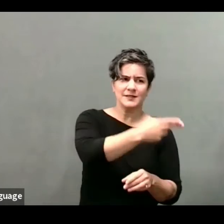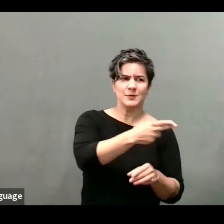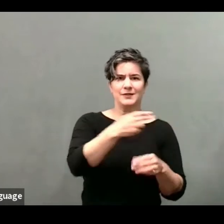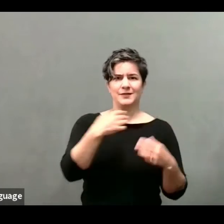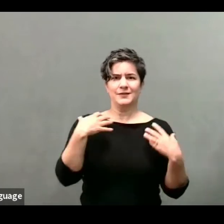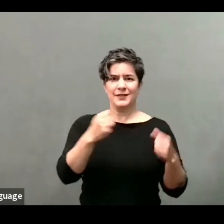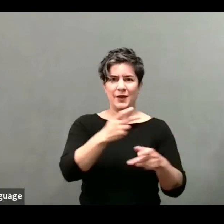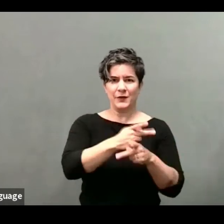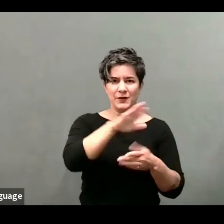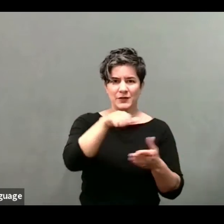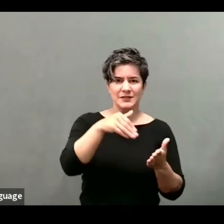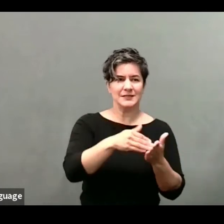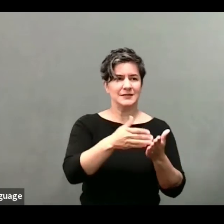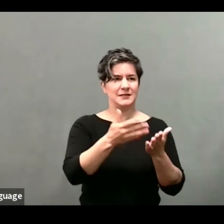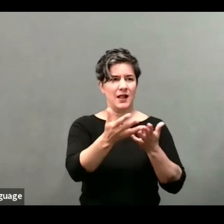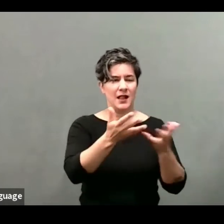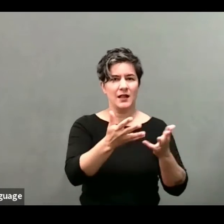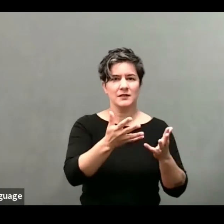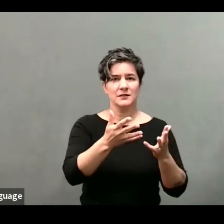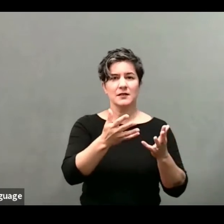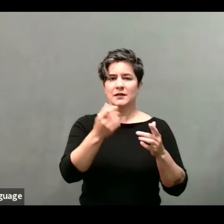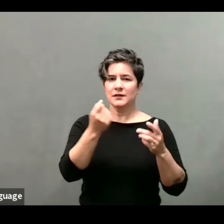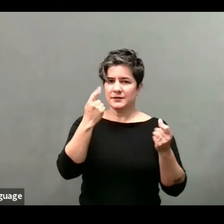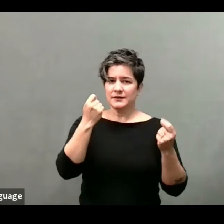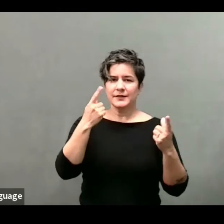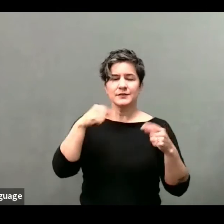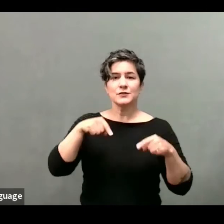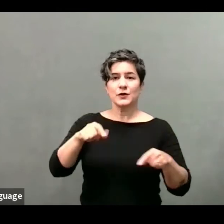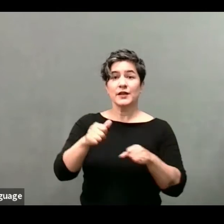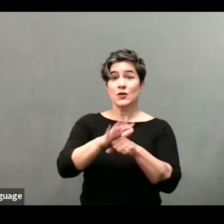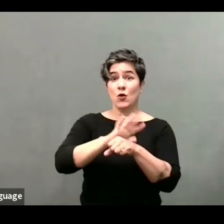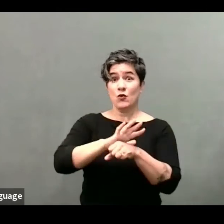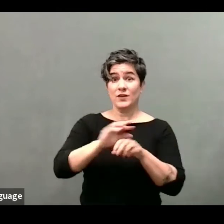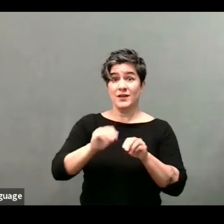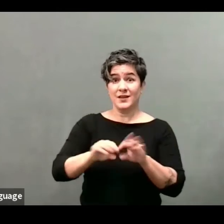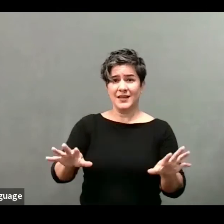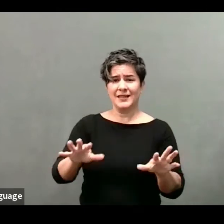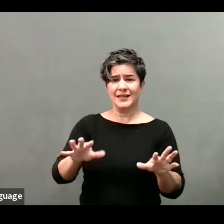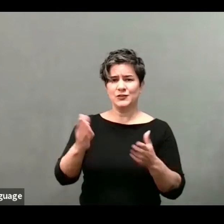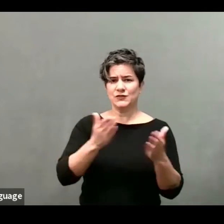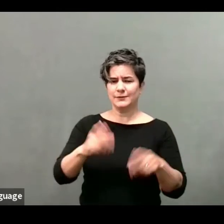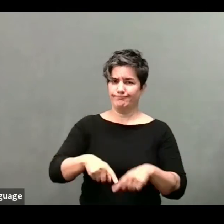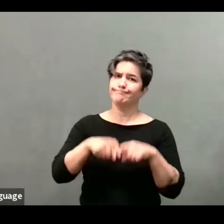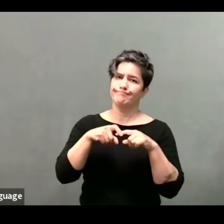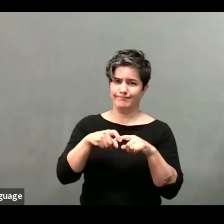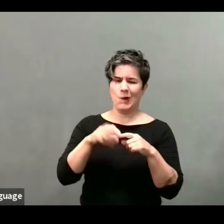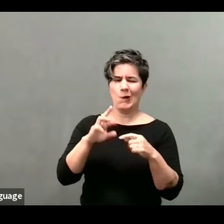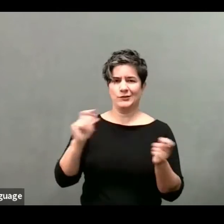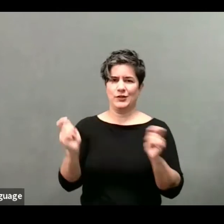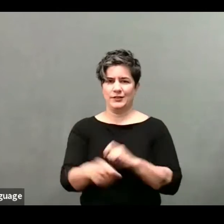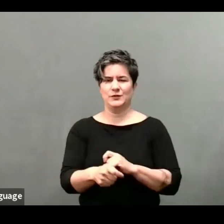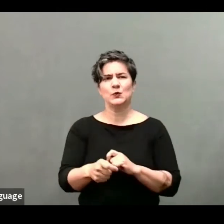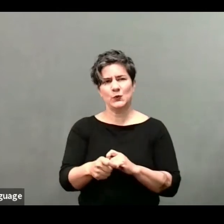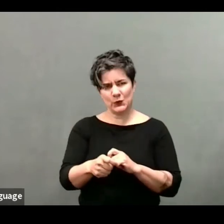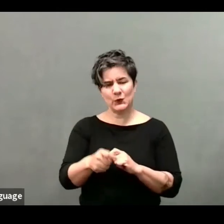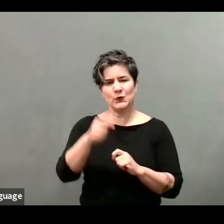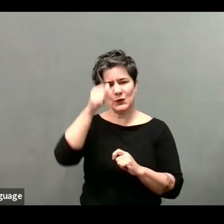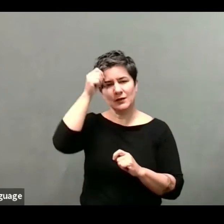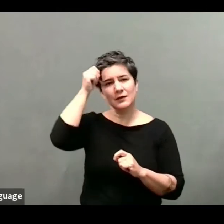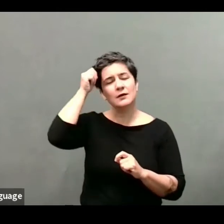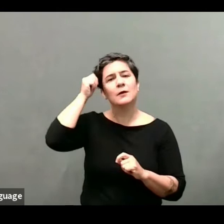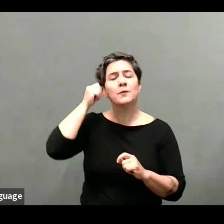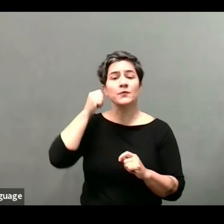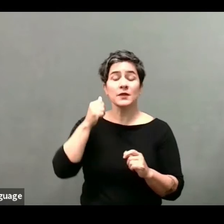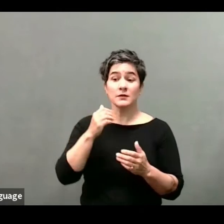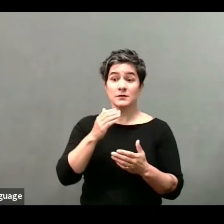found that services were suspended during the COVID-19 pandemic or otherwise altered. Or for folks who have never had a